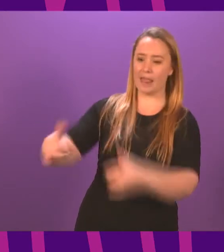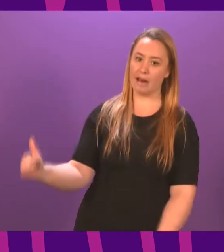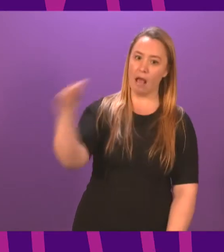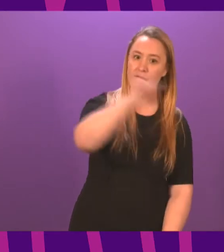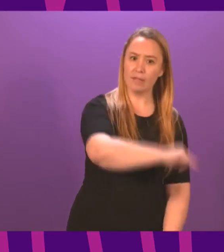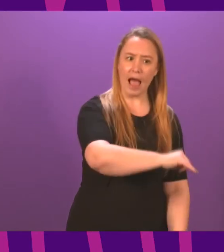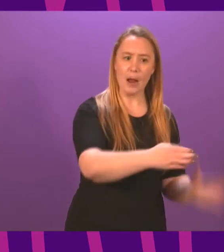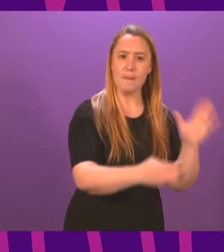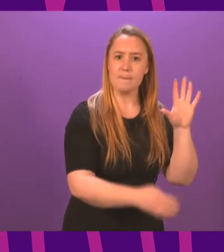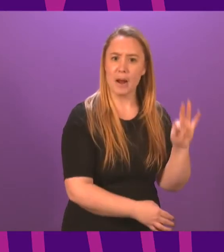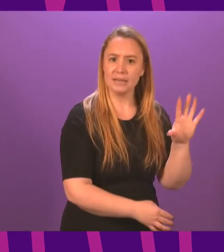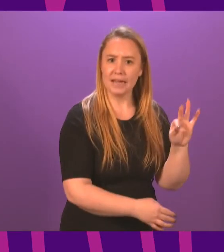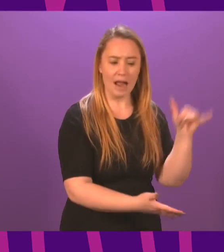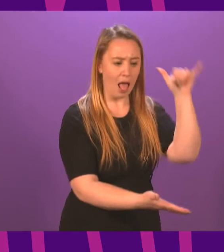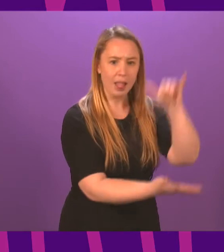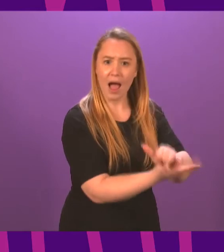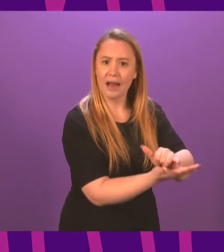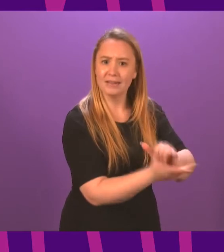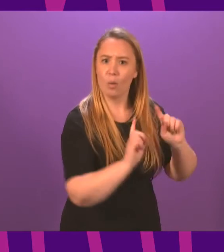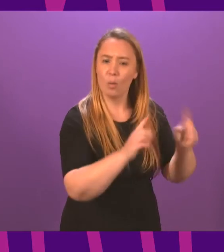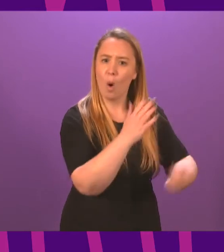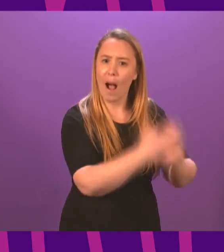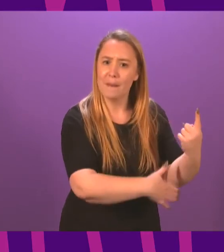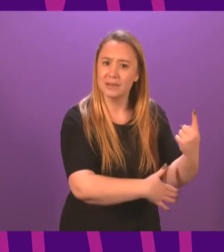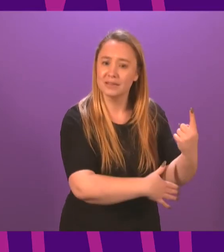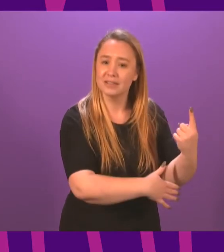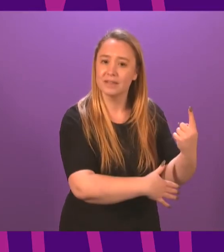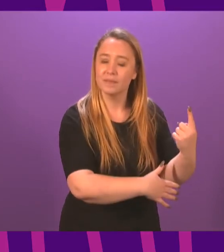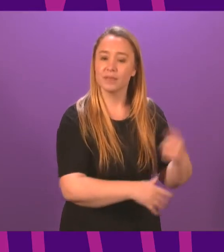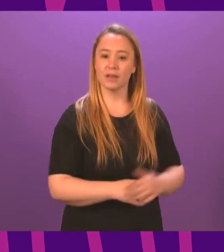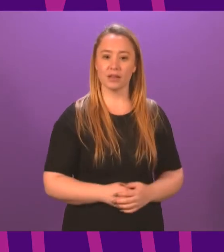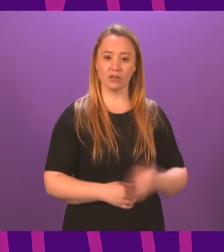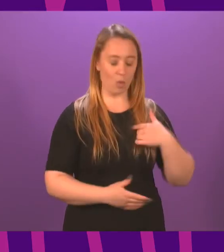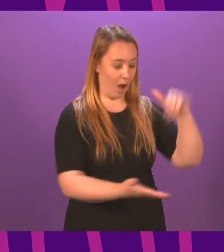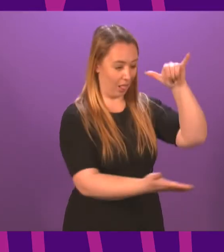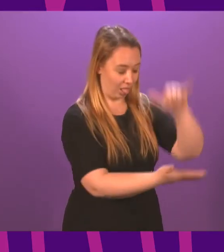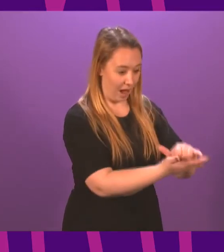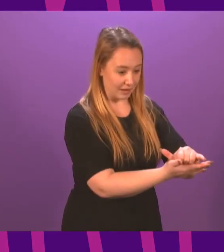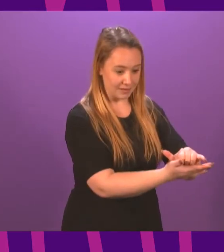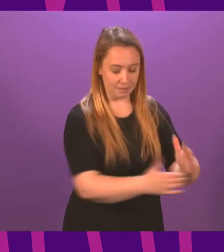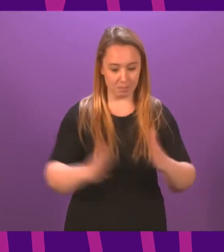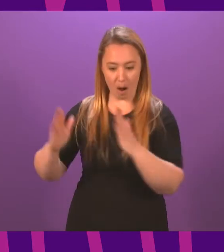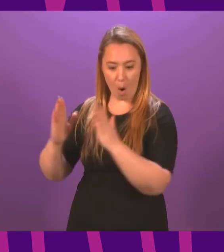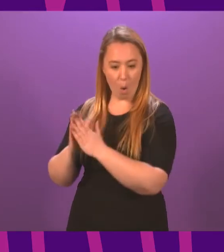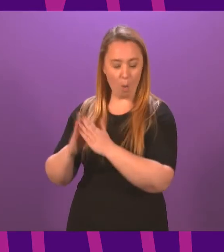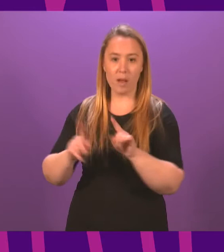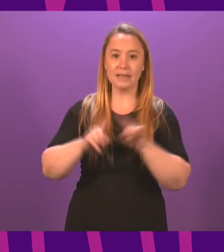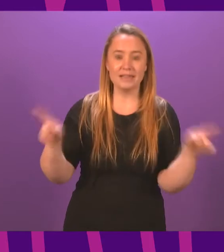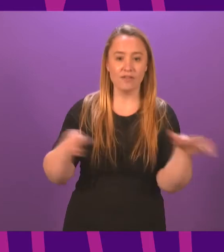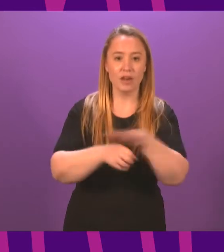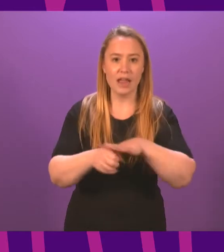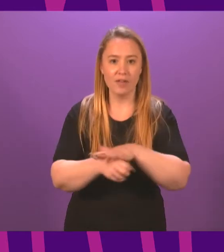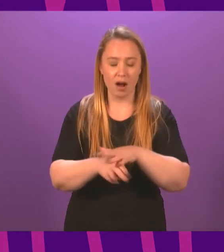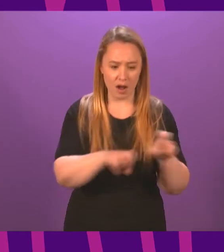happens when they land? I hope the Minister will pick this up. But if their home is outside the Glasgow area, the Tier 4